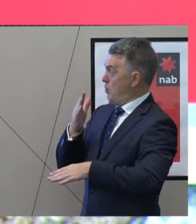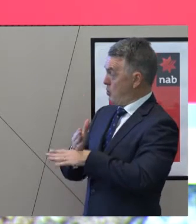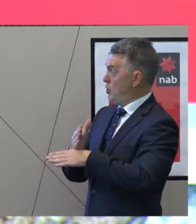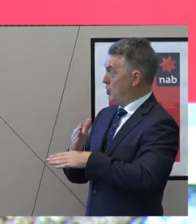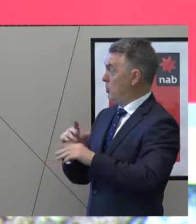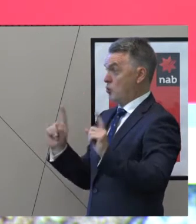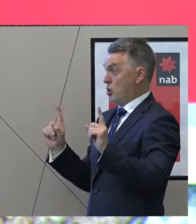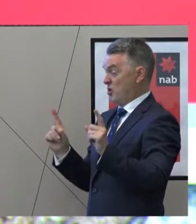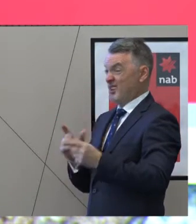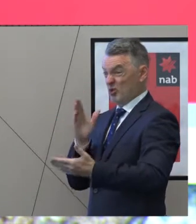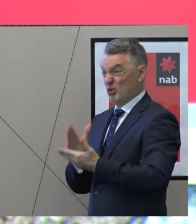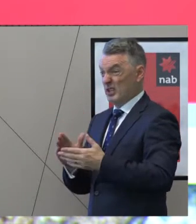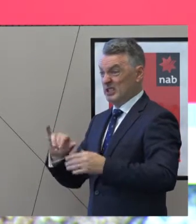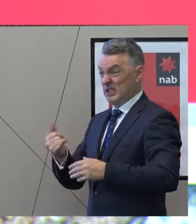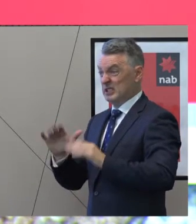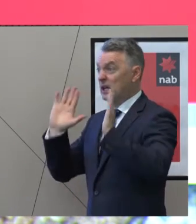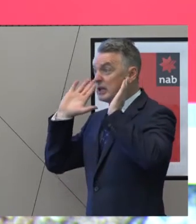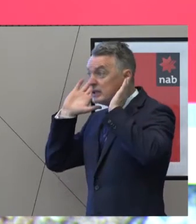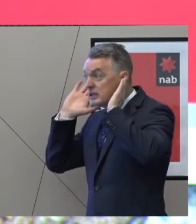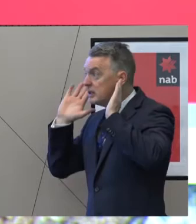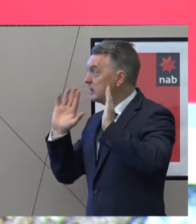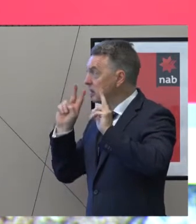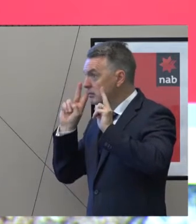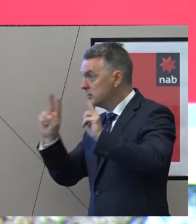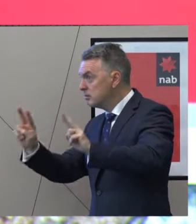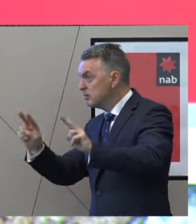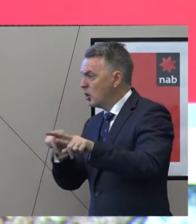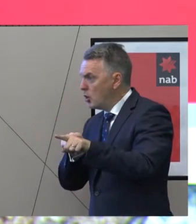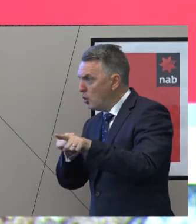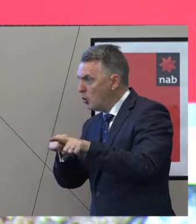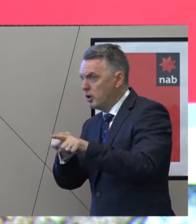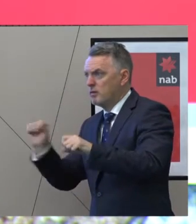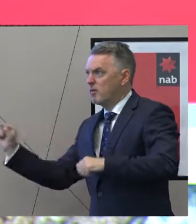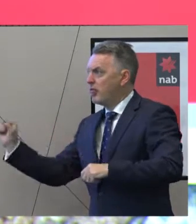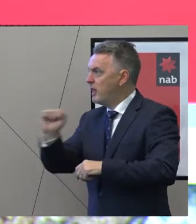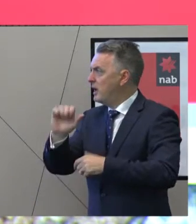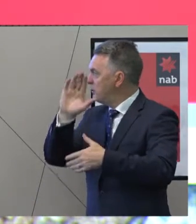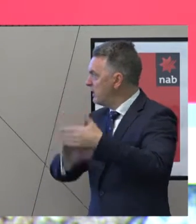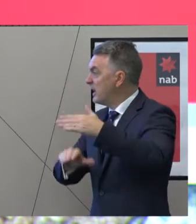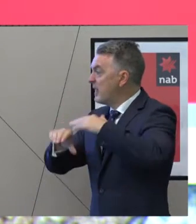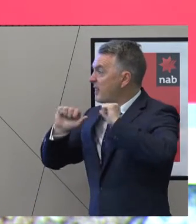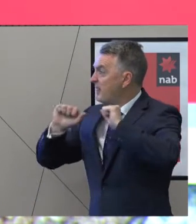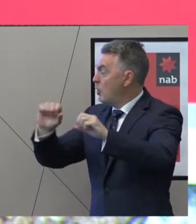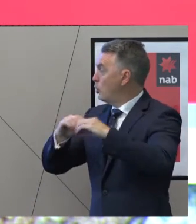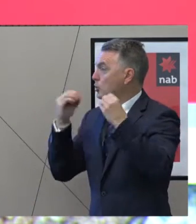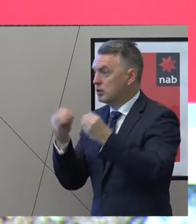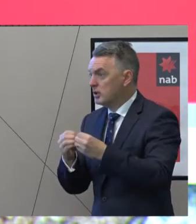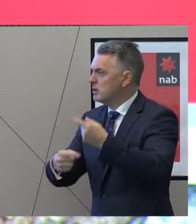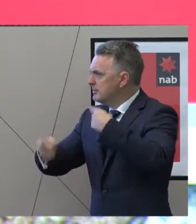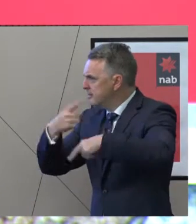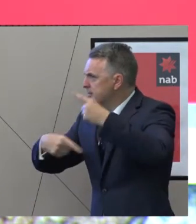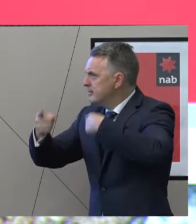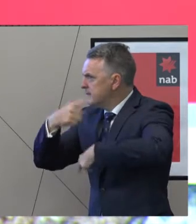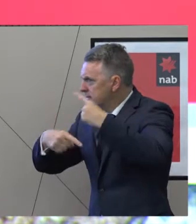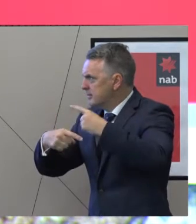is about actually listening and learning to the, you know, real experiences and stories of people within their own organisations and having a much better understanding of what the